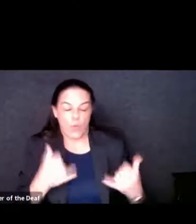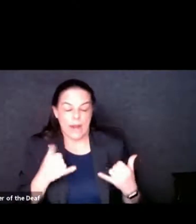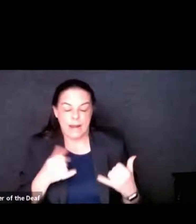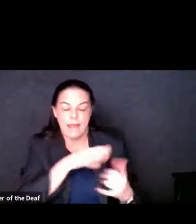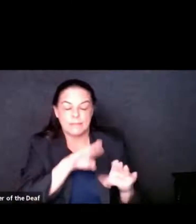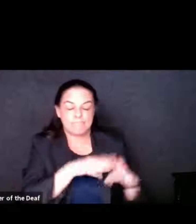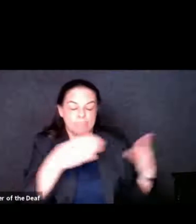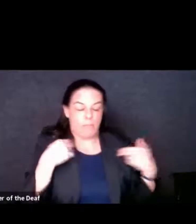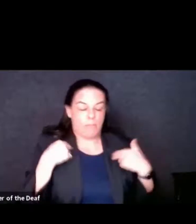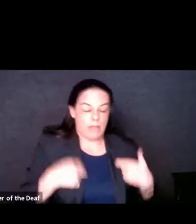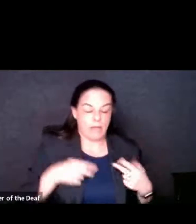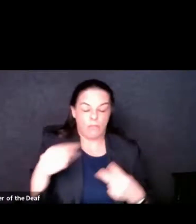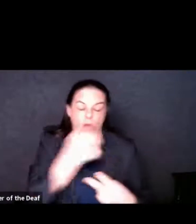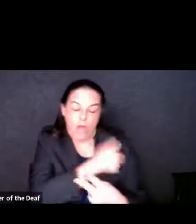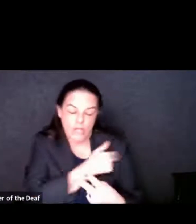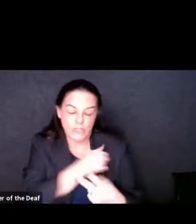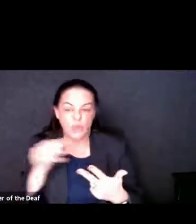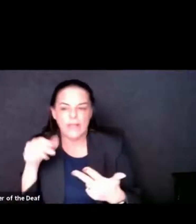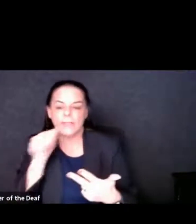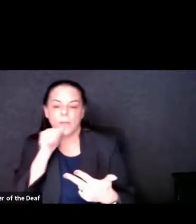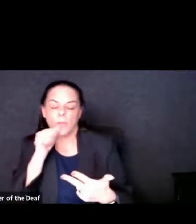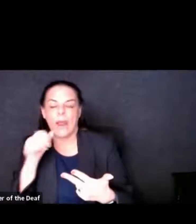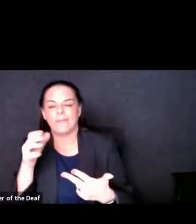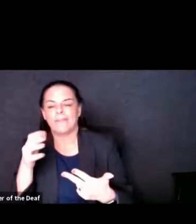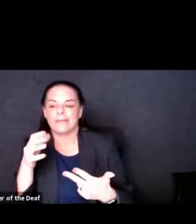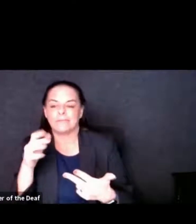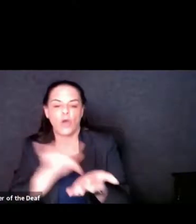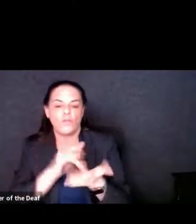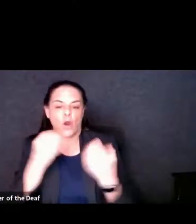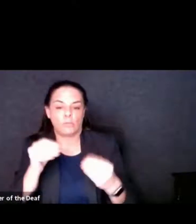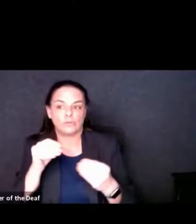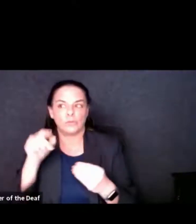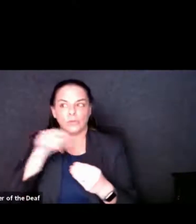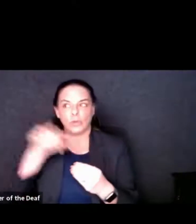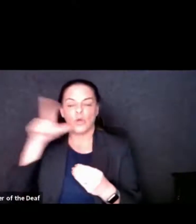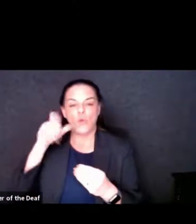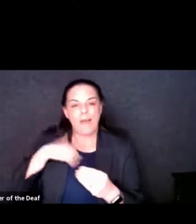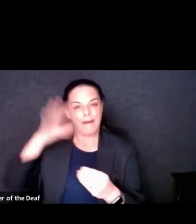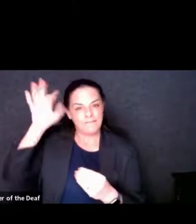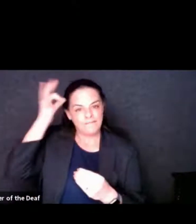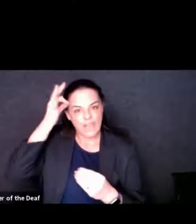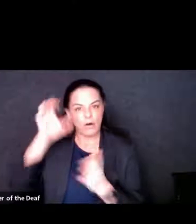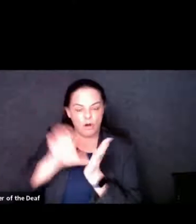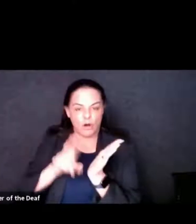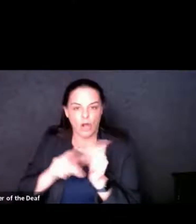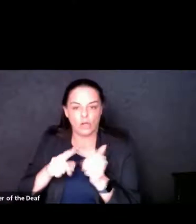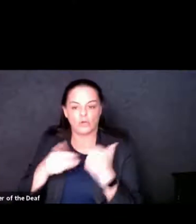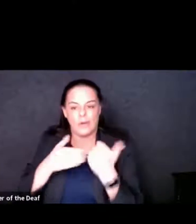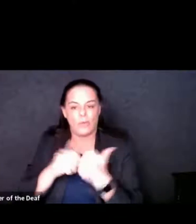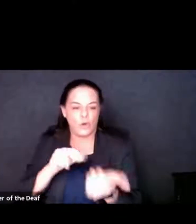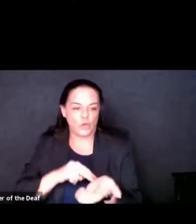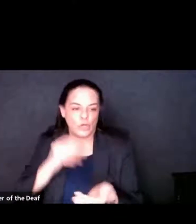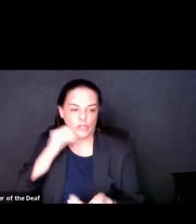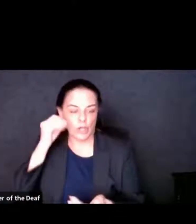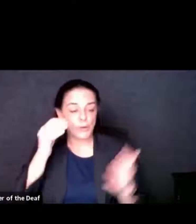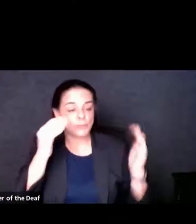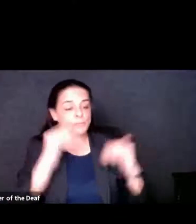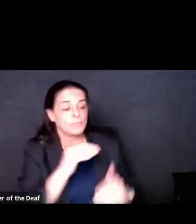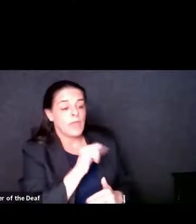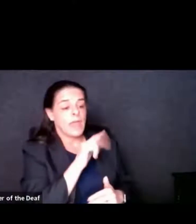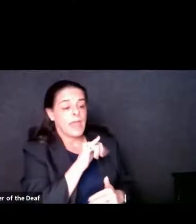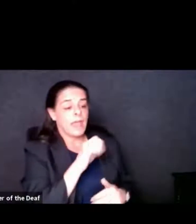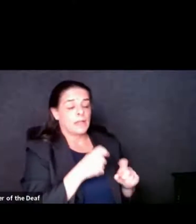are the pharmacies that have the federal contracts to help with long-term care. From Allie with Knox News, have operators been added